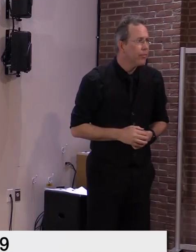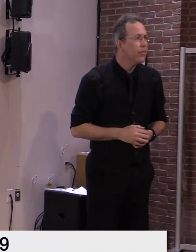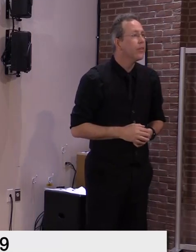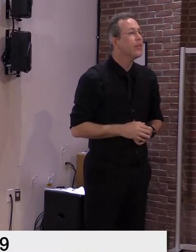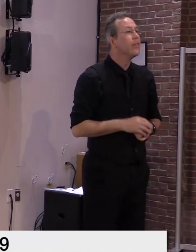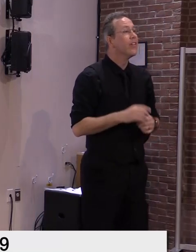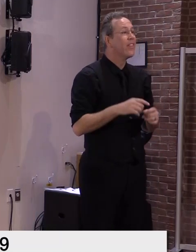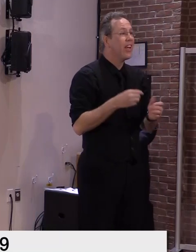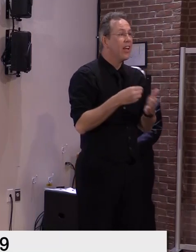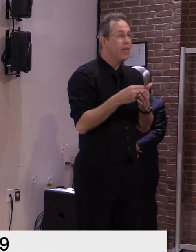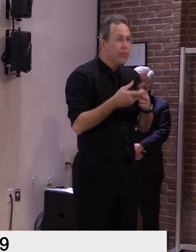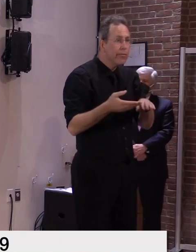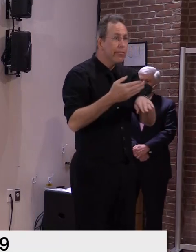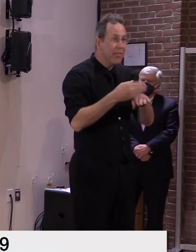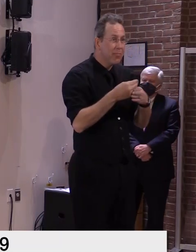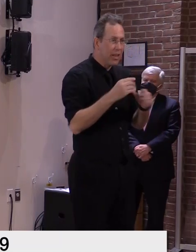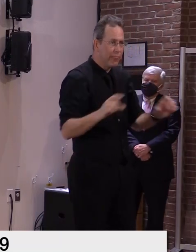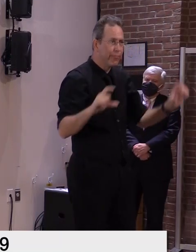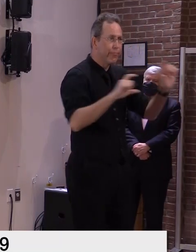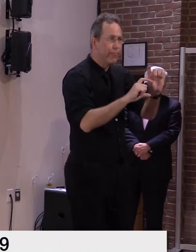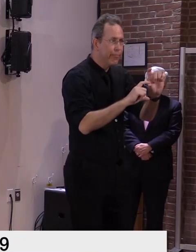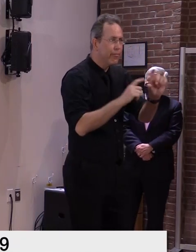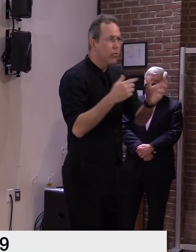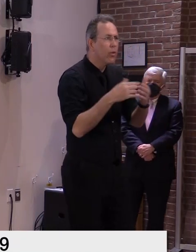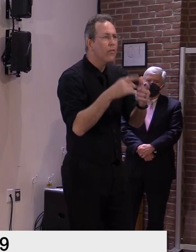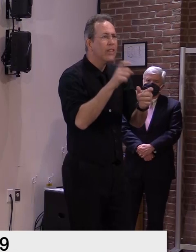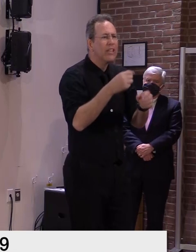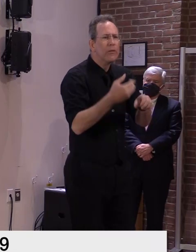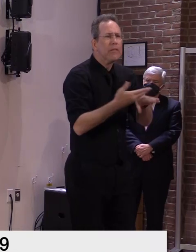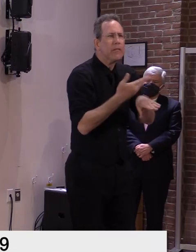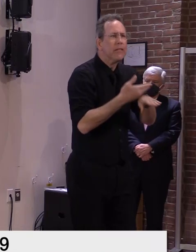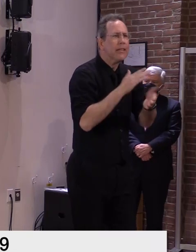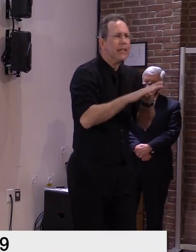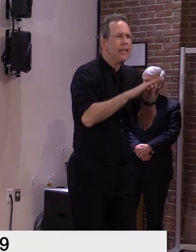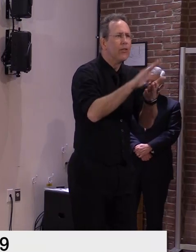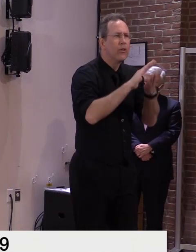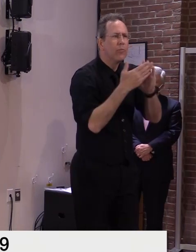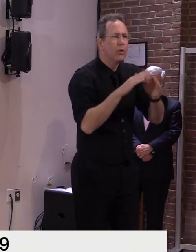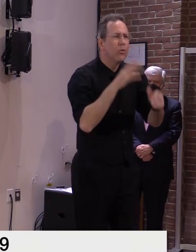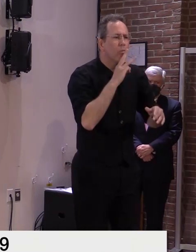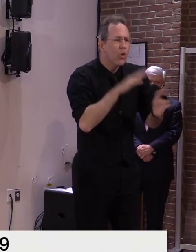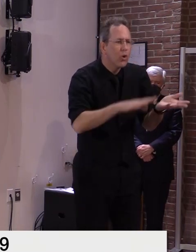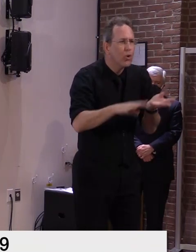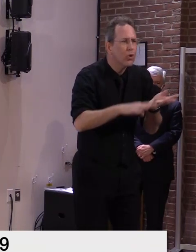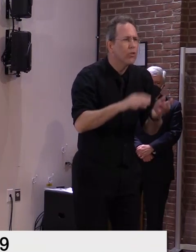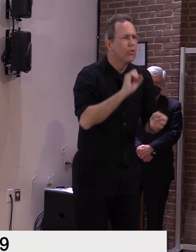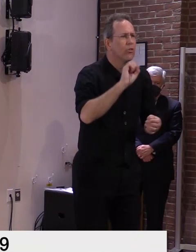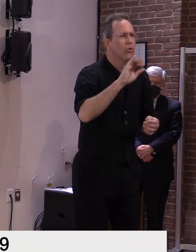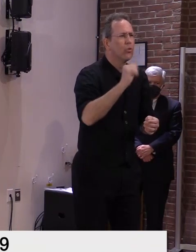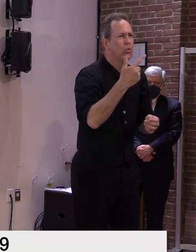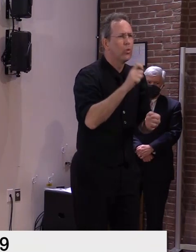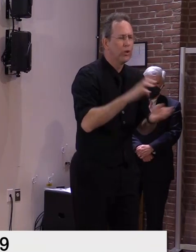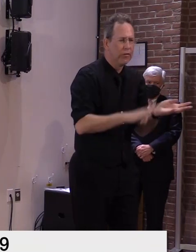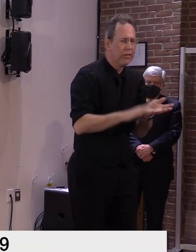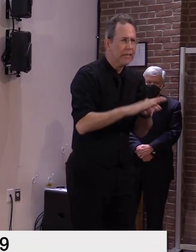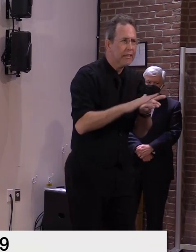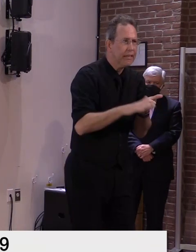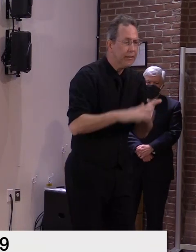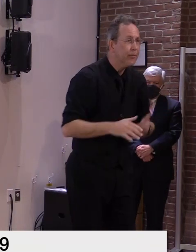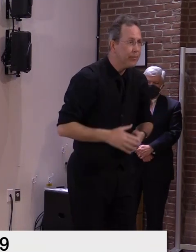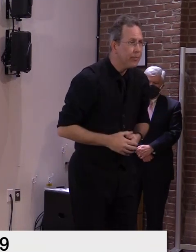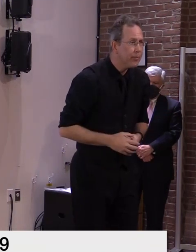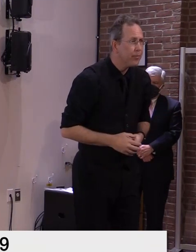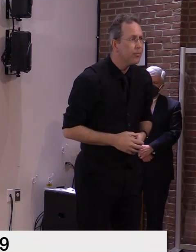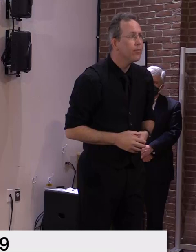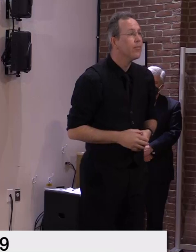lakes, streams, and waterways. Lastly, I'm proposing $143 million for economic